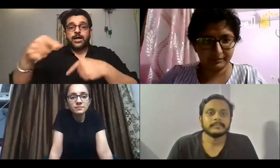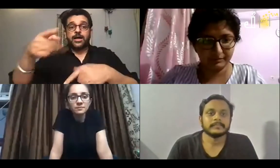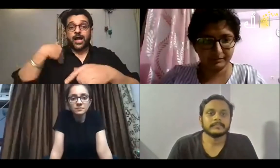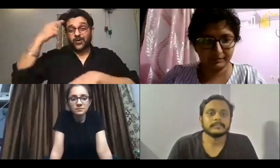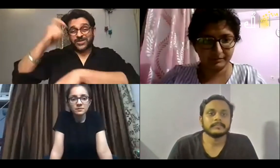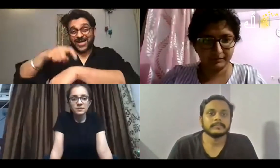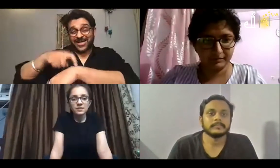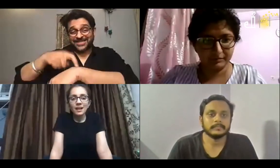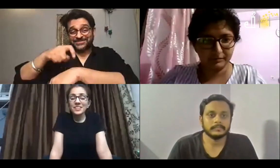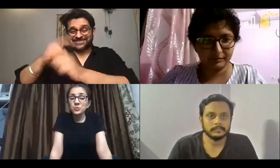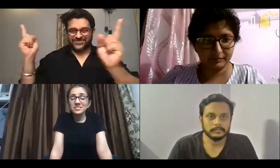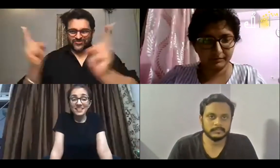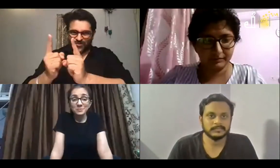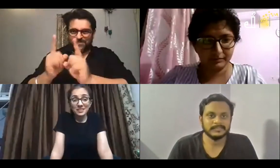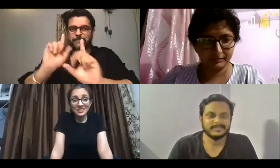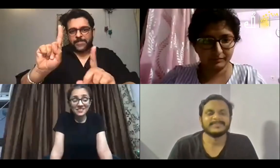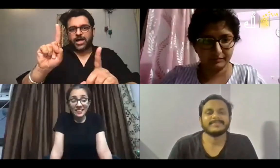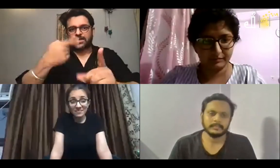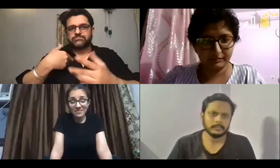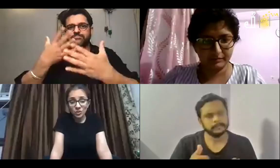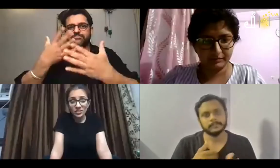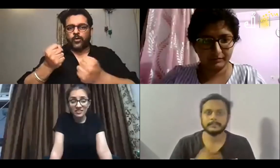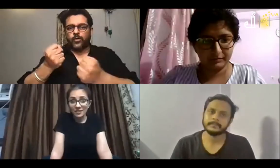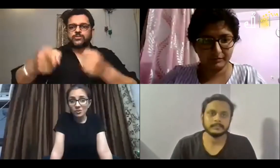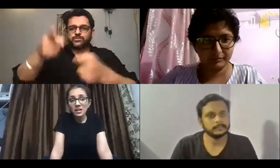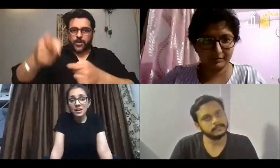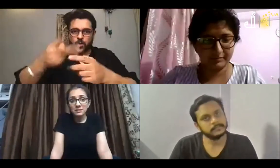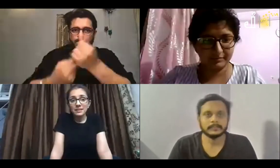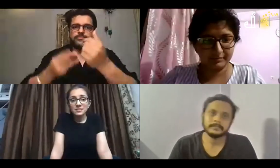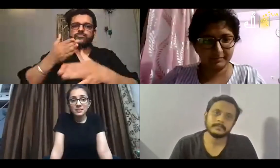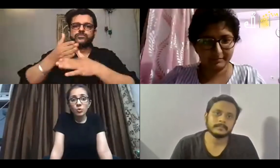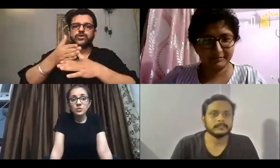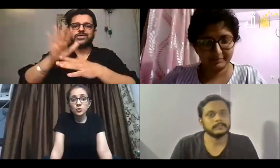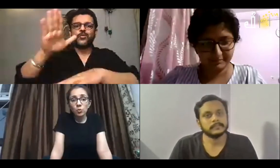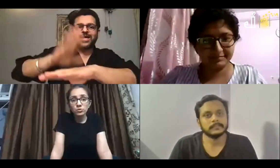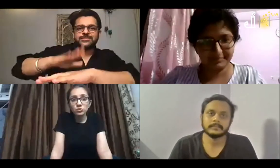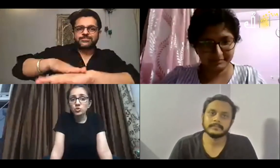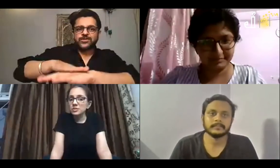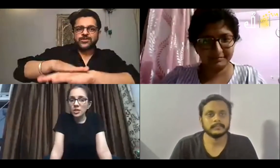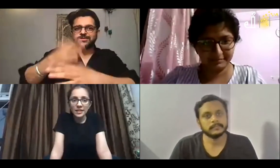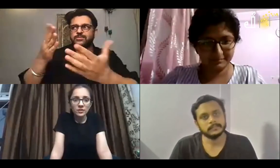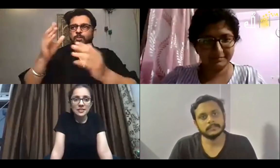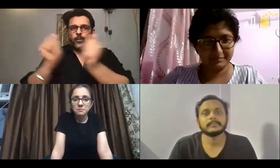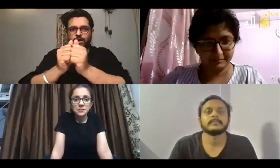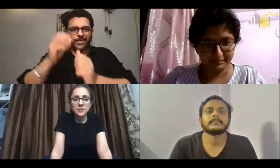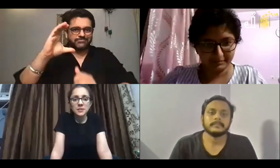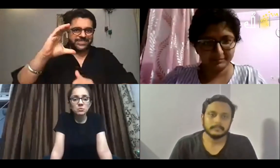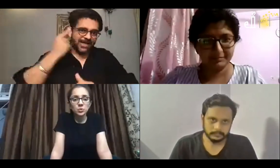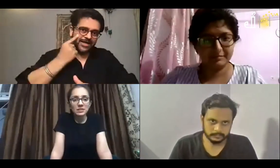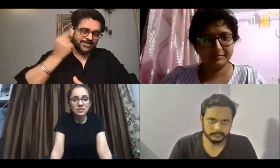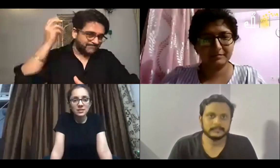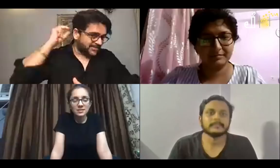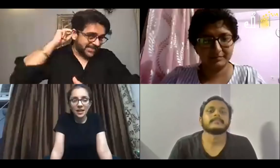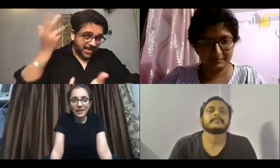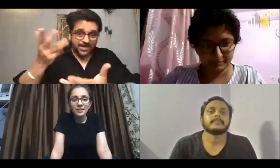Um, I know the time is very, very short right now, but I still want you both to just share your experience